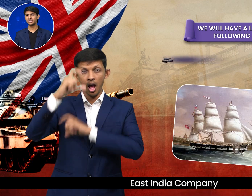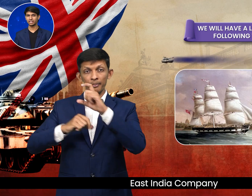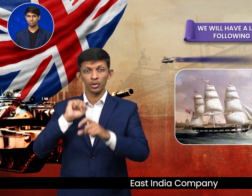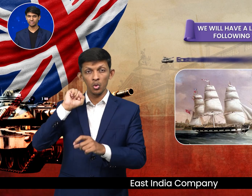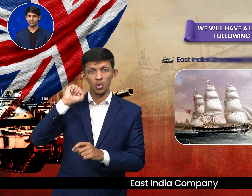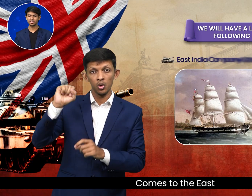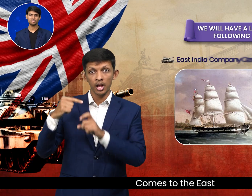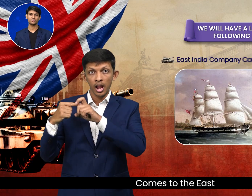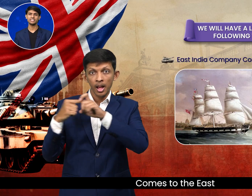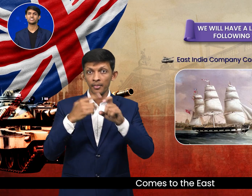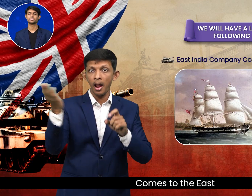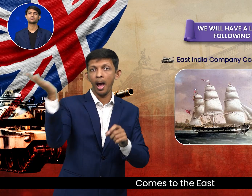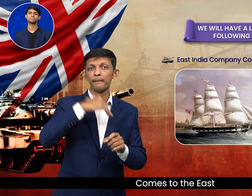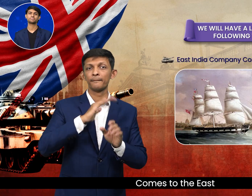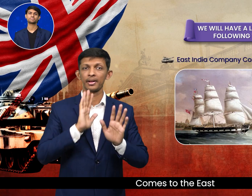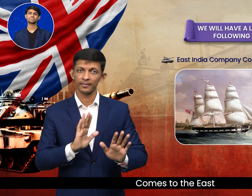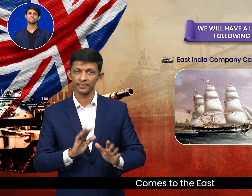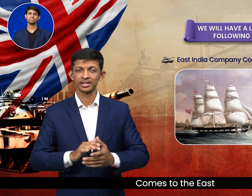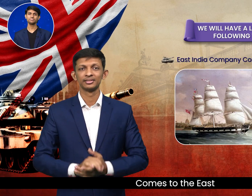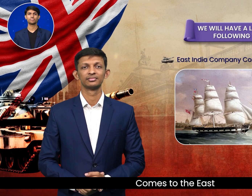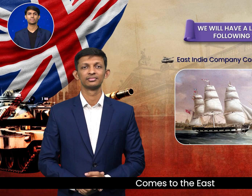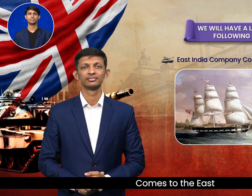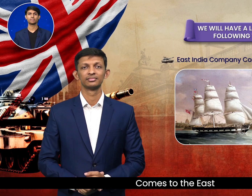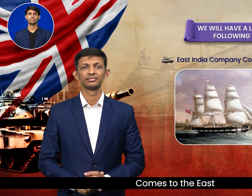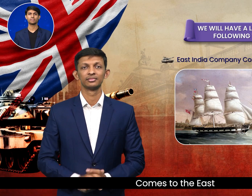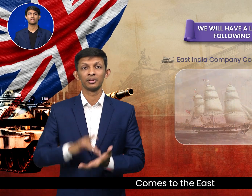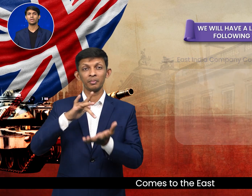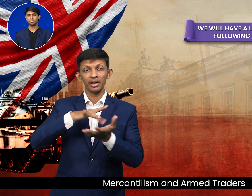East India Company comes to the east.